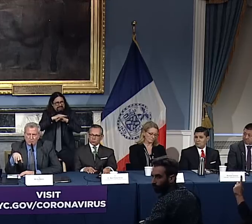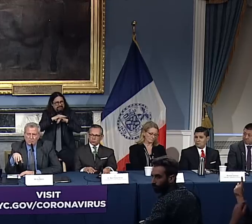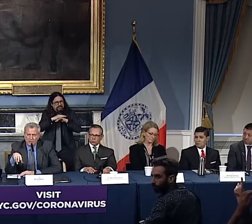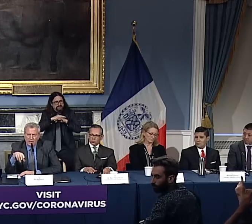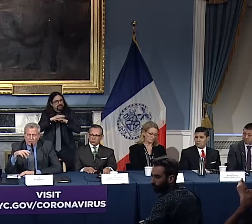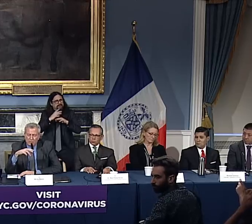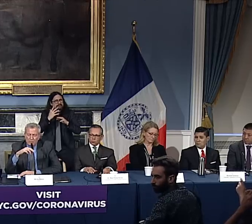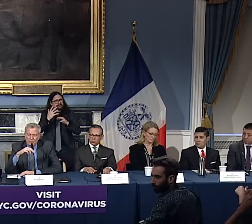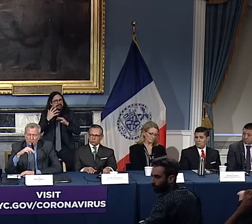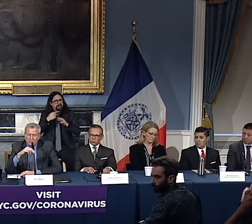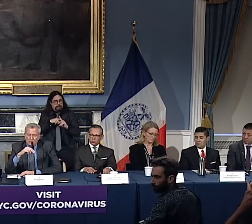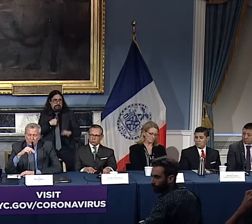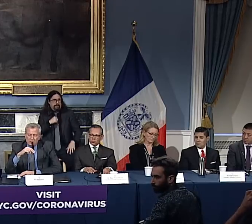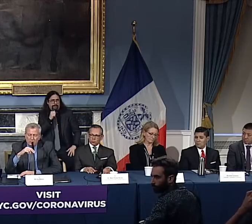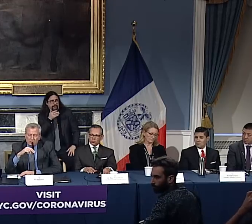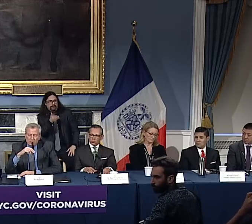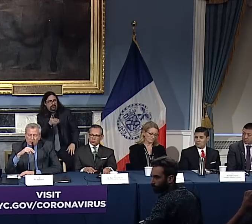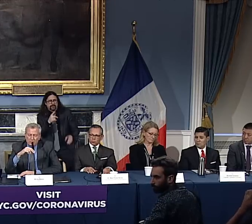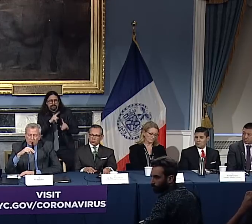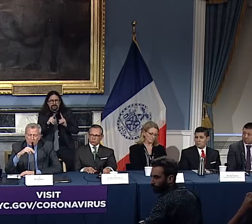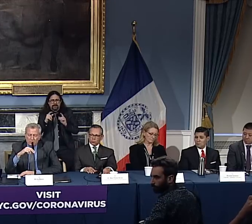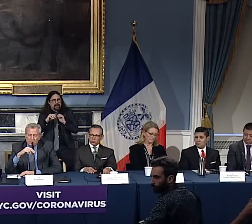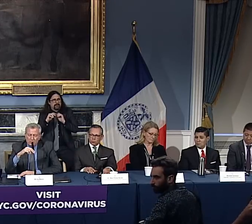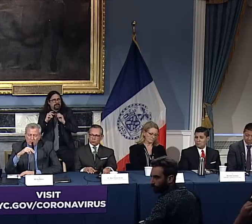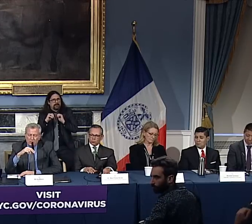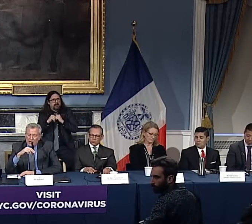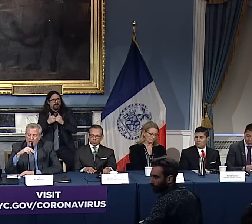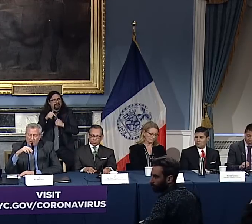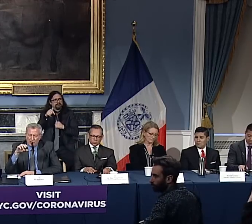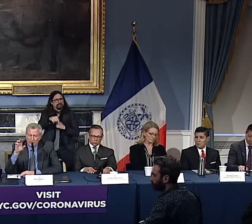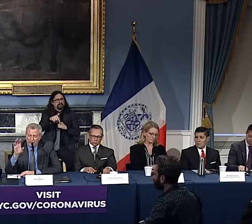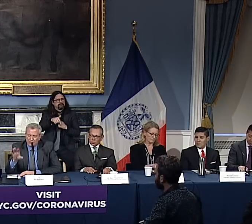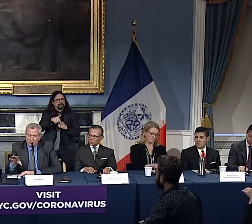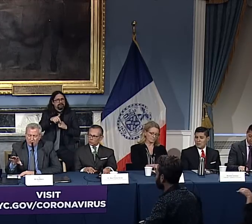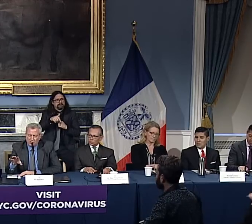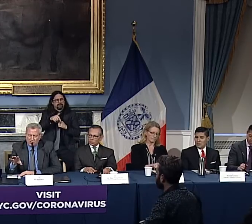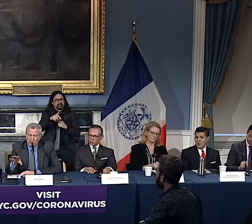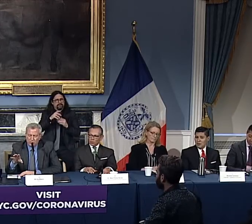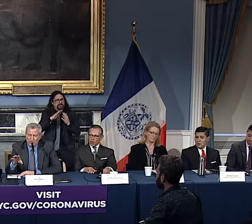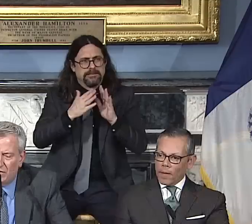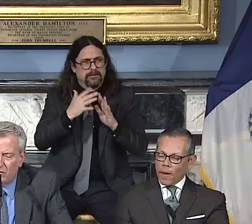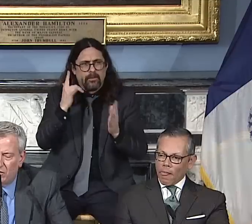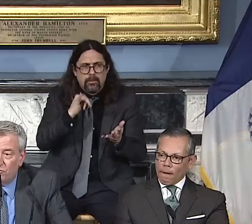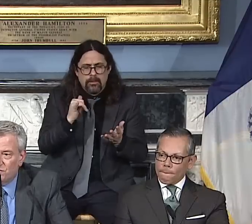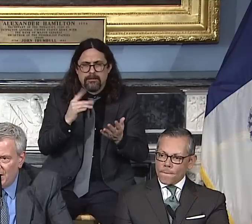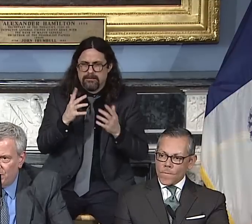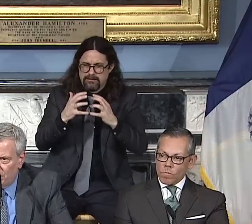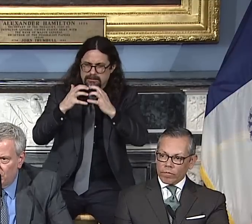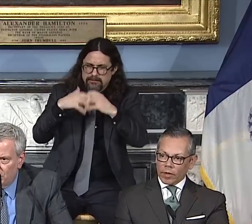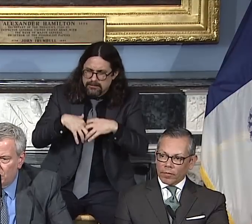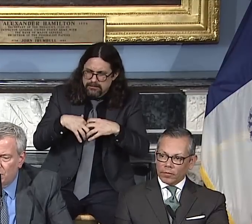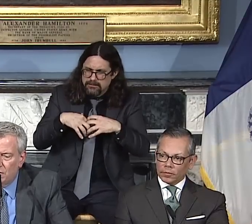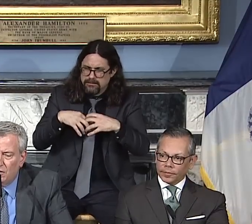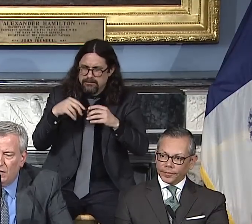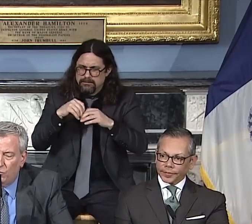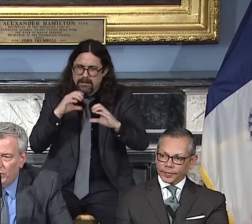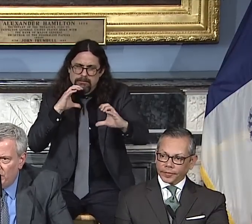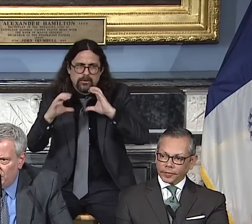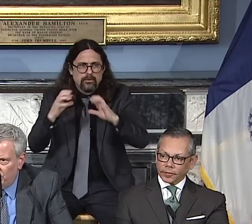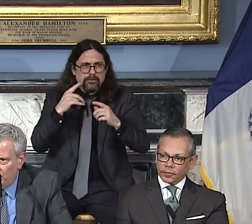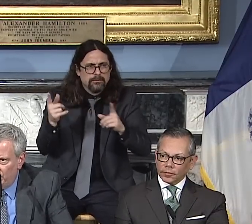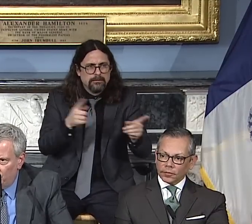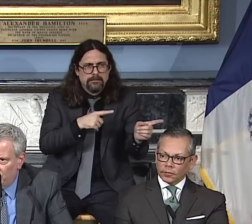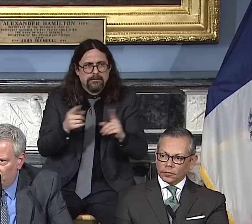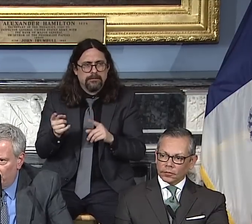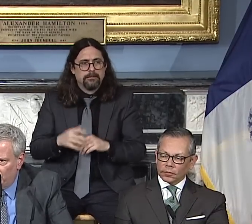city? Where is the breakdown, it seems, in communication and action? I think there is a breakdown in understanding, and we